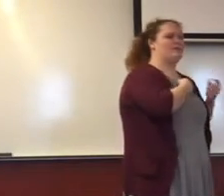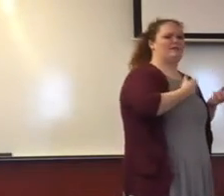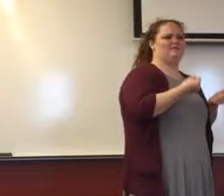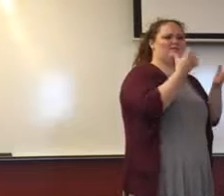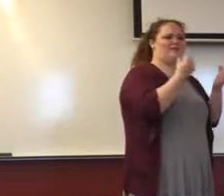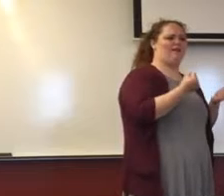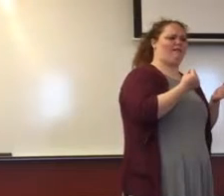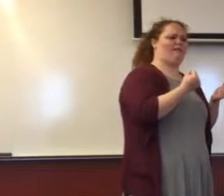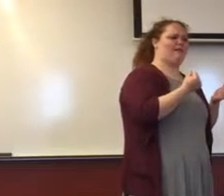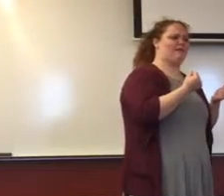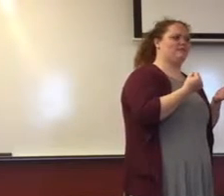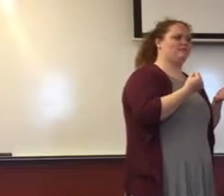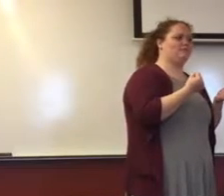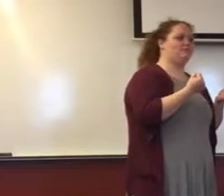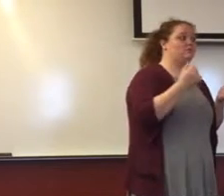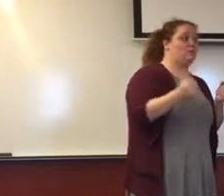anything. Oh.